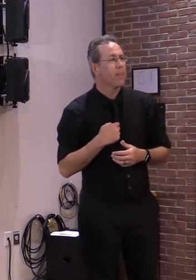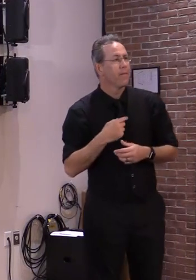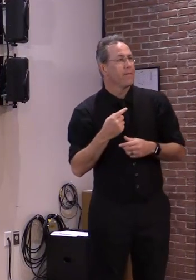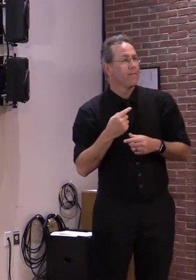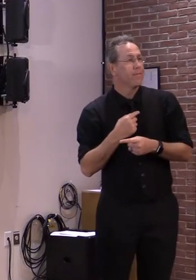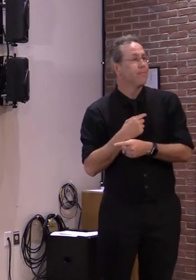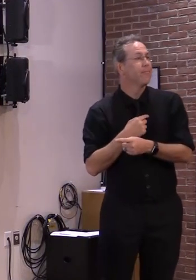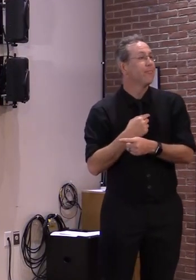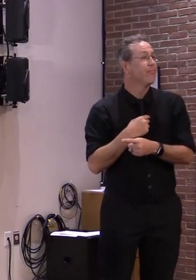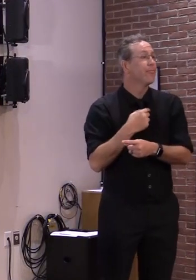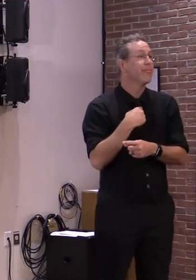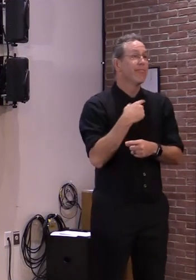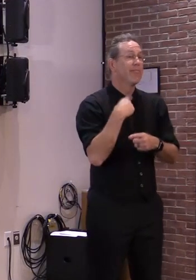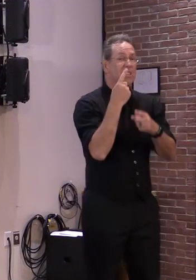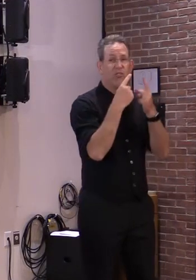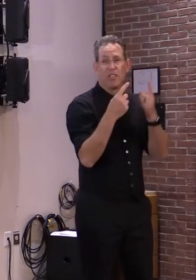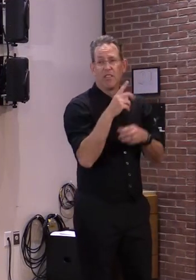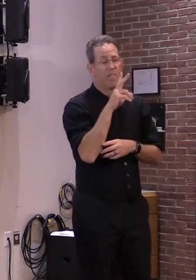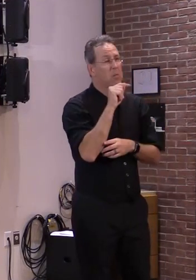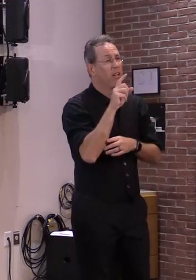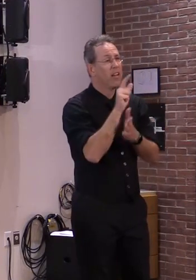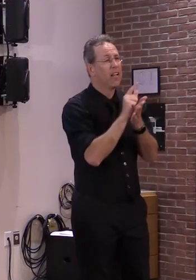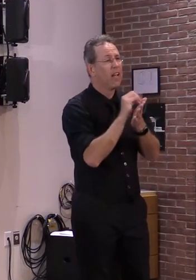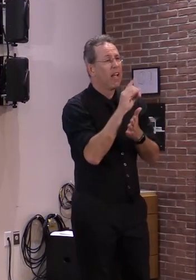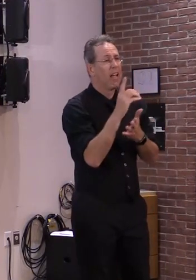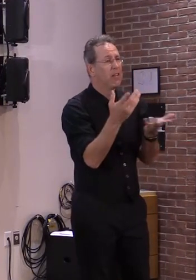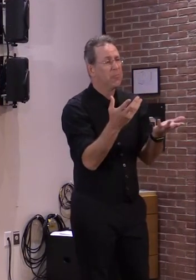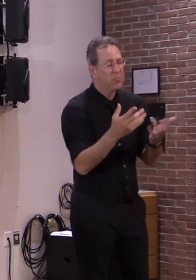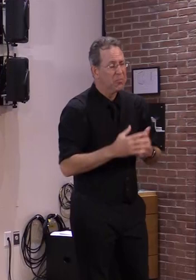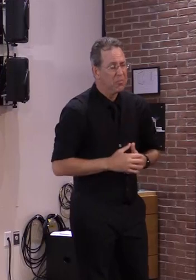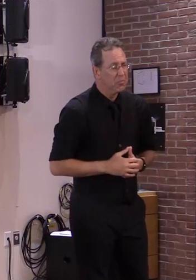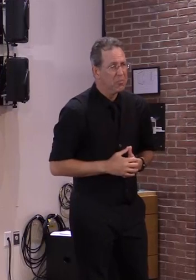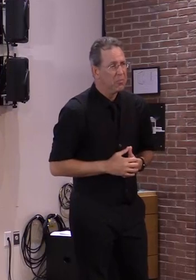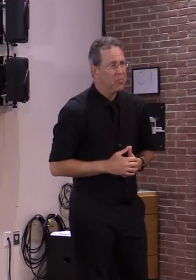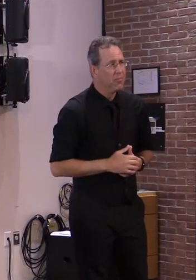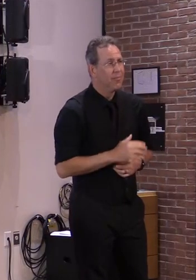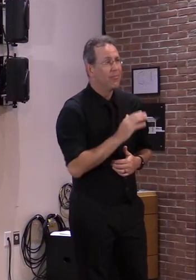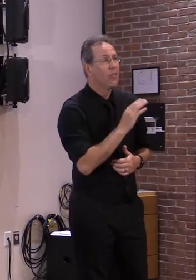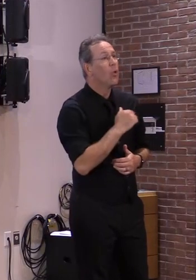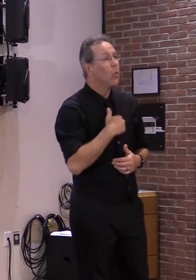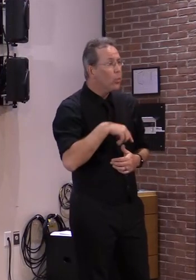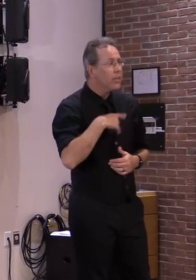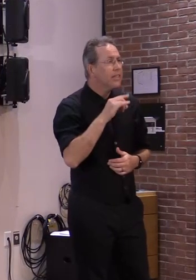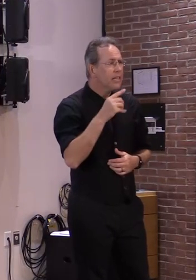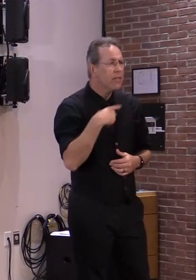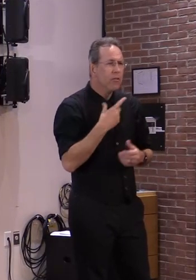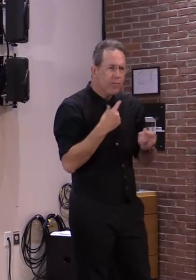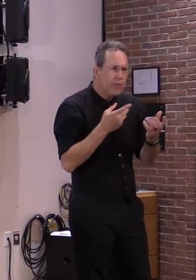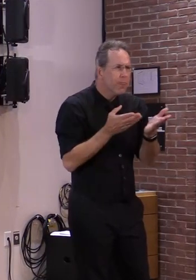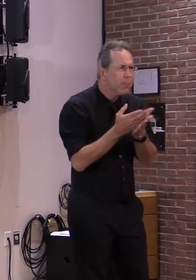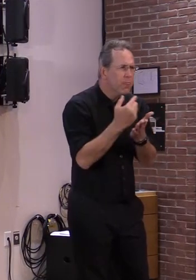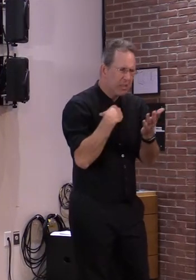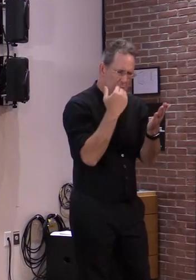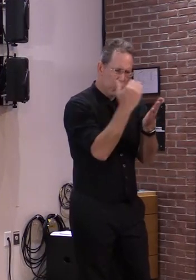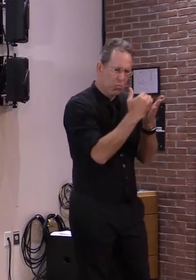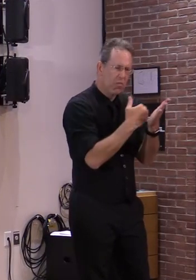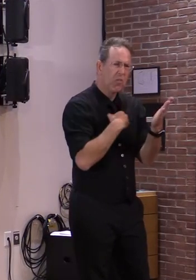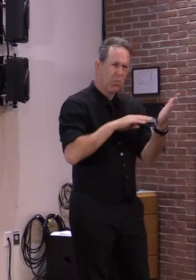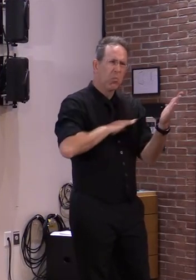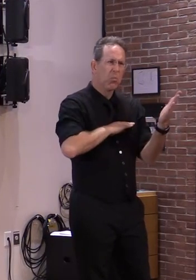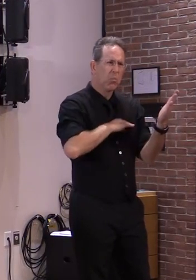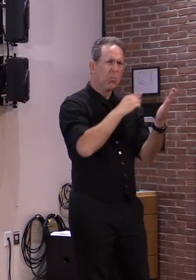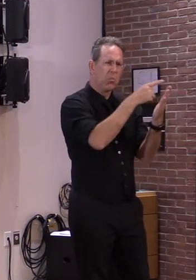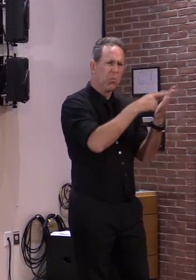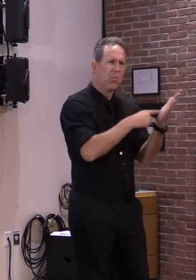of the process. We think we, as I mentioned, that we went through the proper process. We'll deal with that in